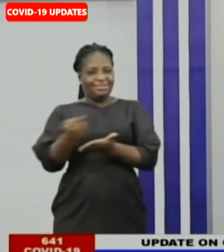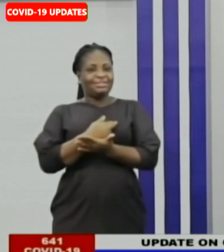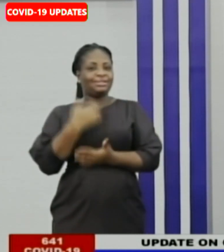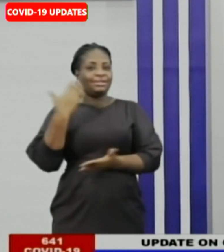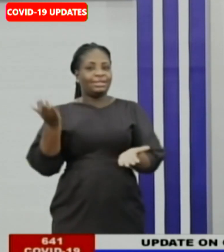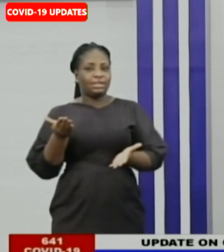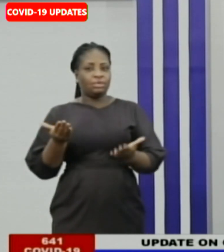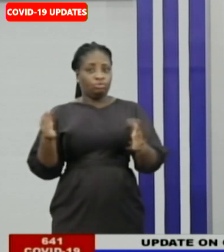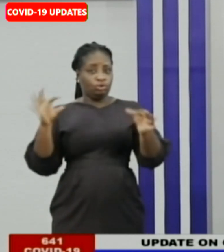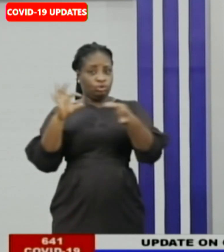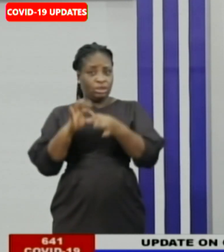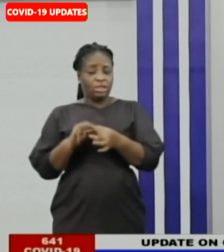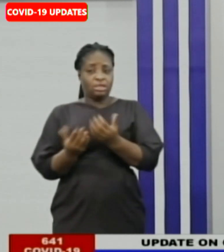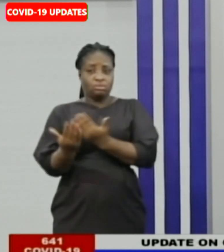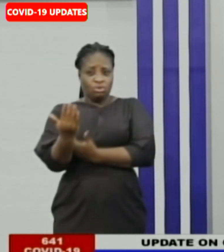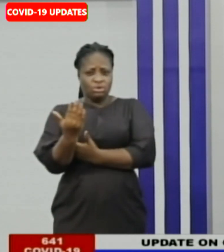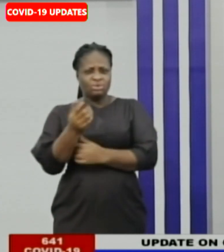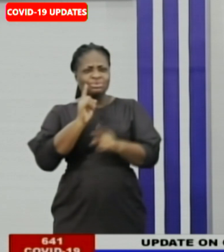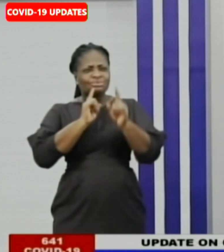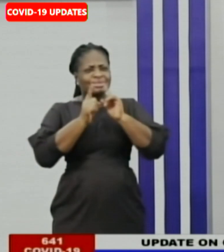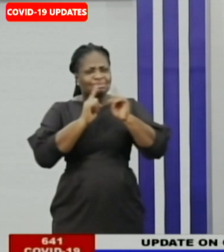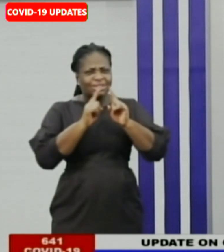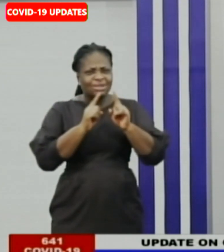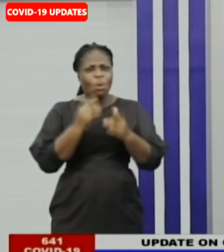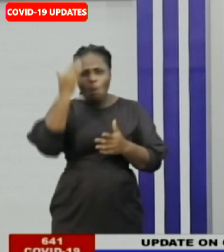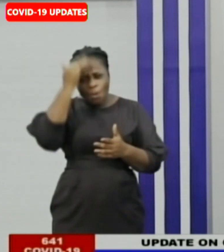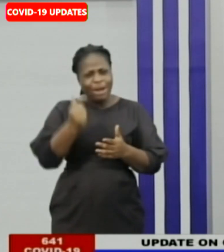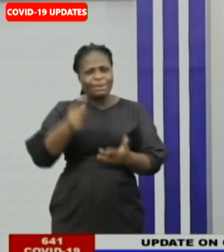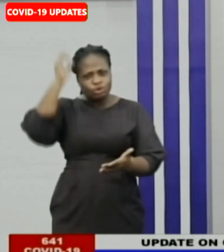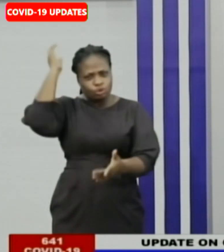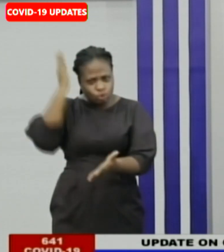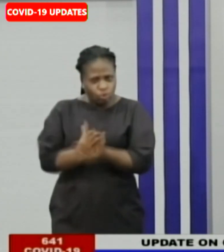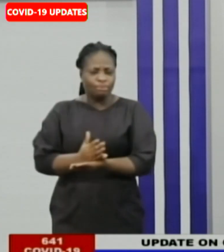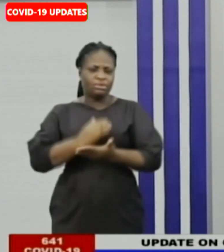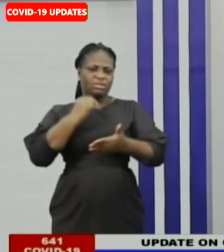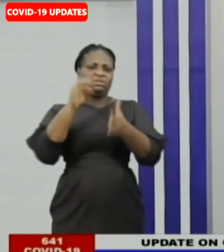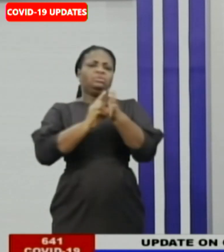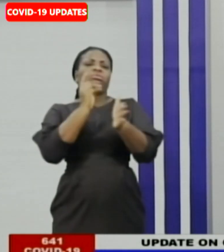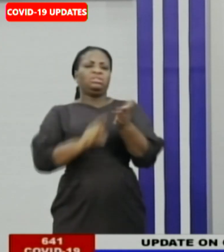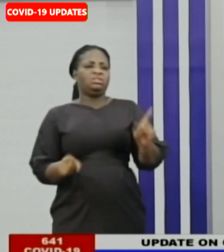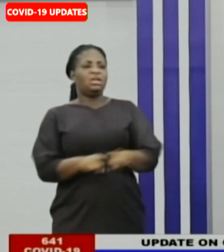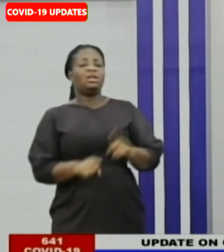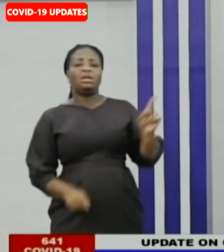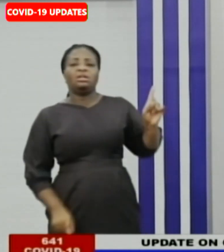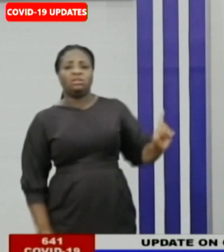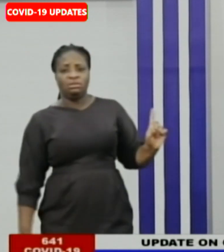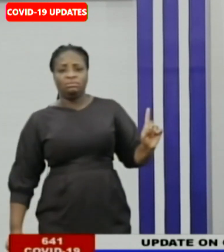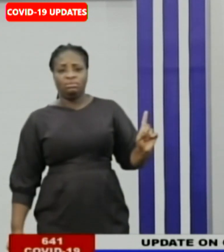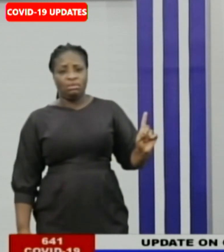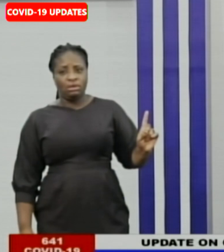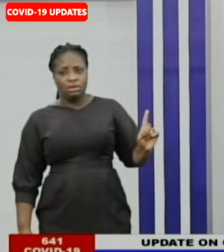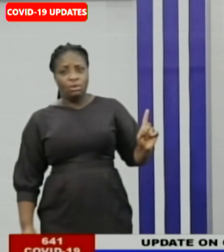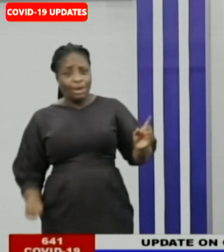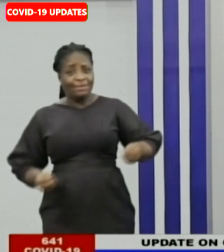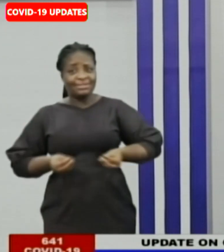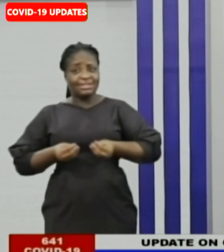us here this morning to speak to us about why we ought not to stigmatize people like him. And we have to give